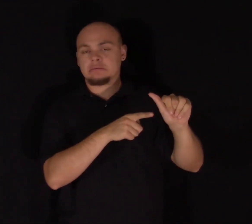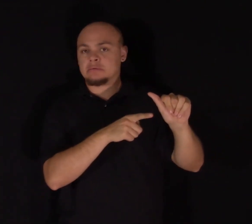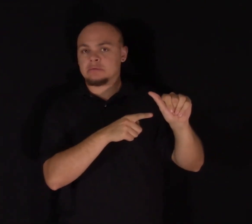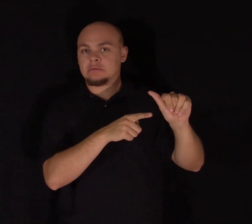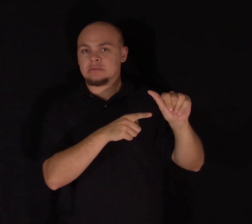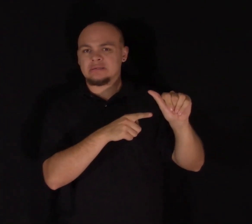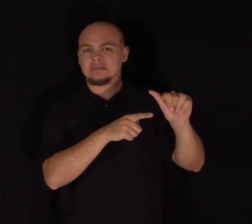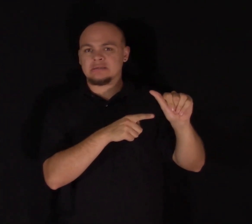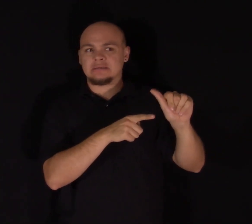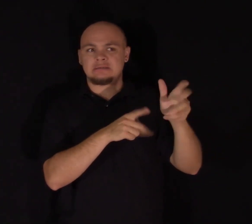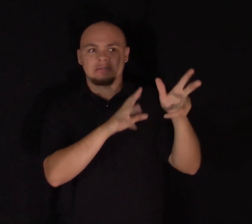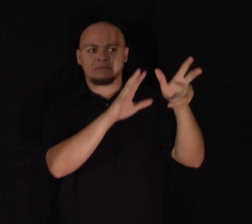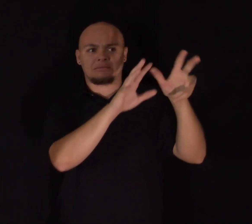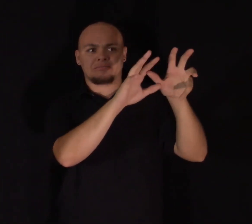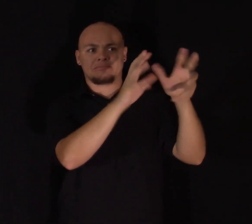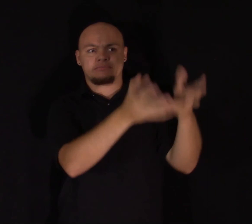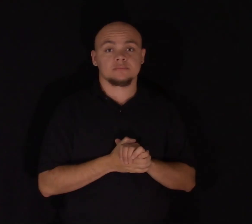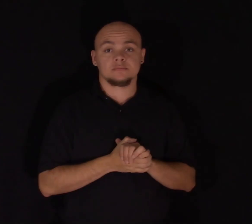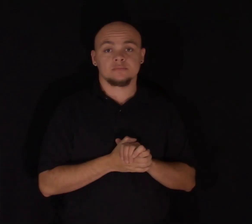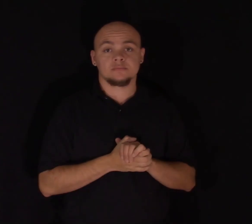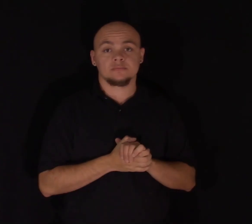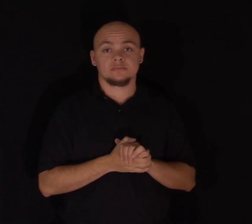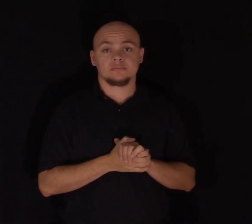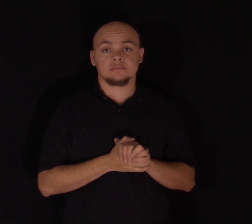an entity.